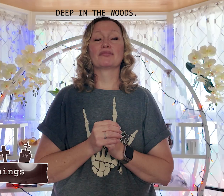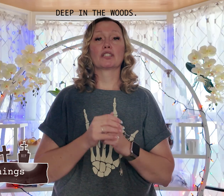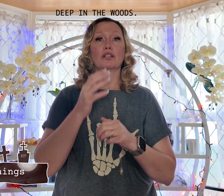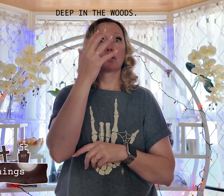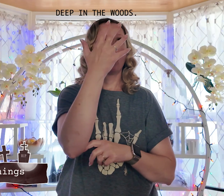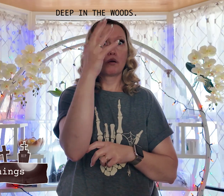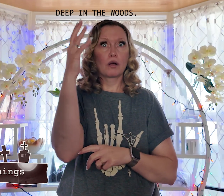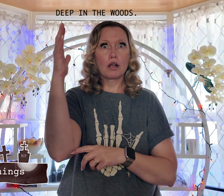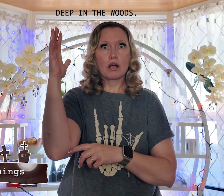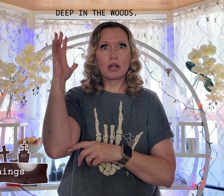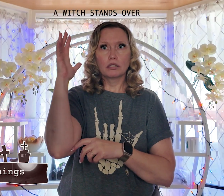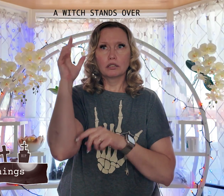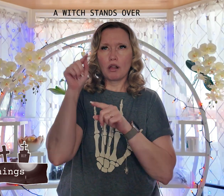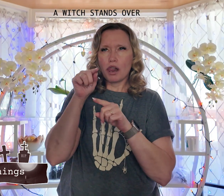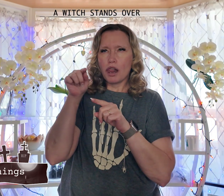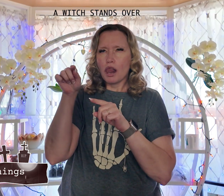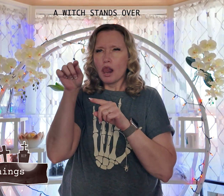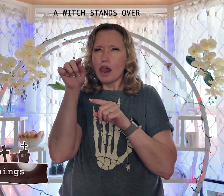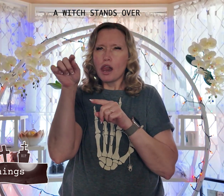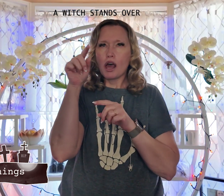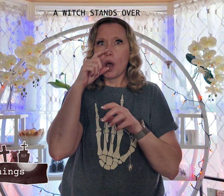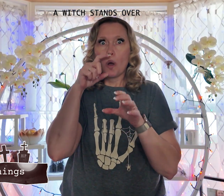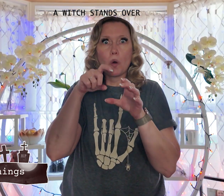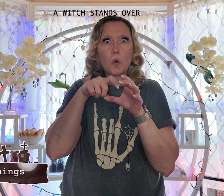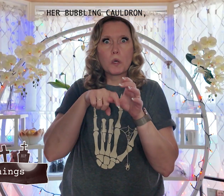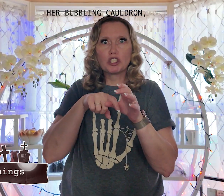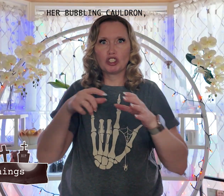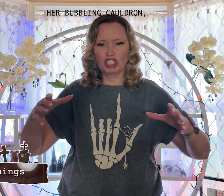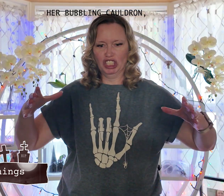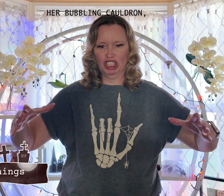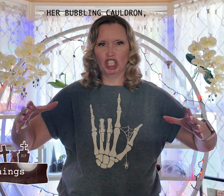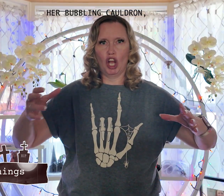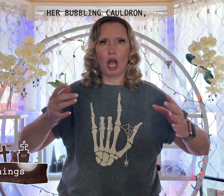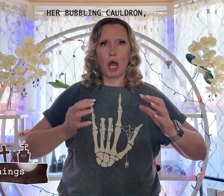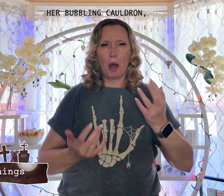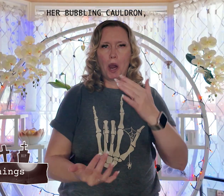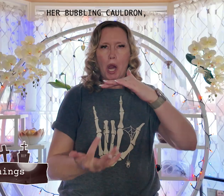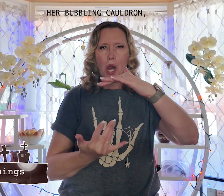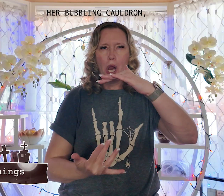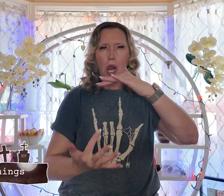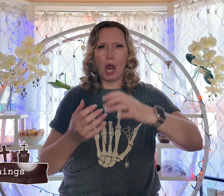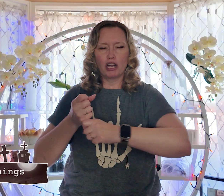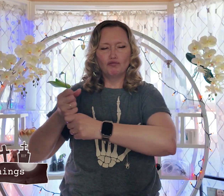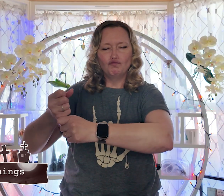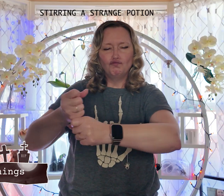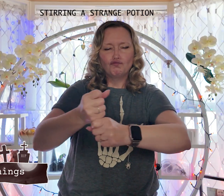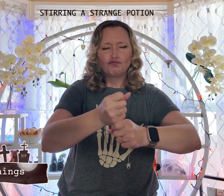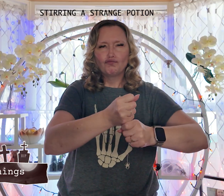Deep in the woods, a witch stands over her bubbling cauldron, stirring